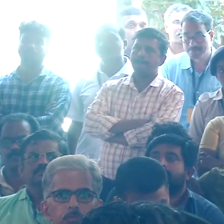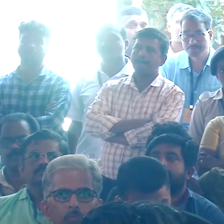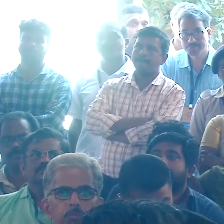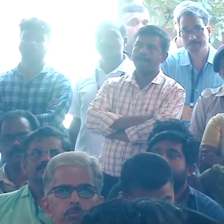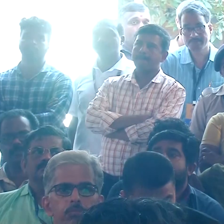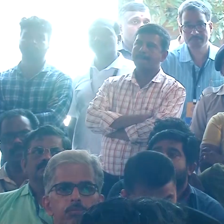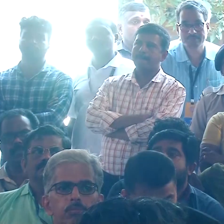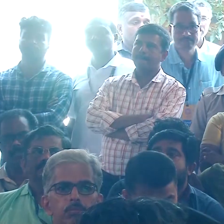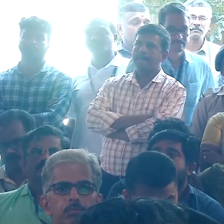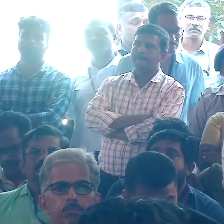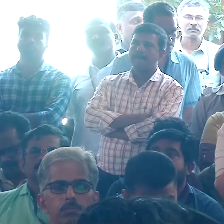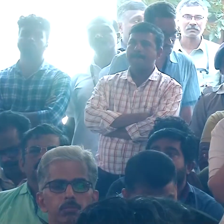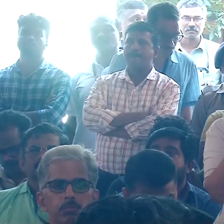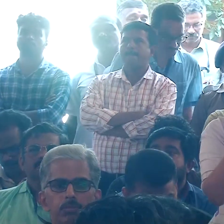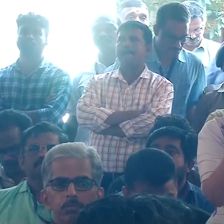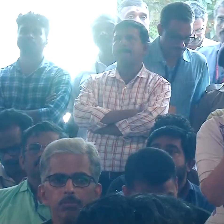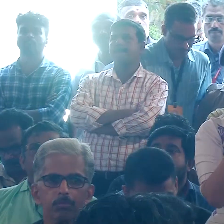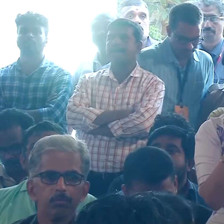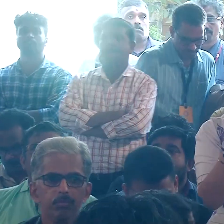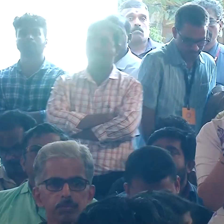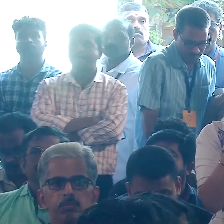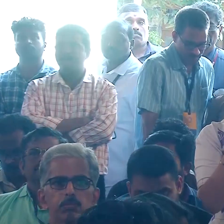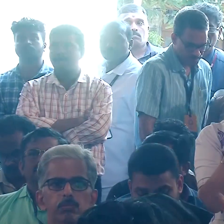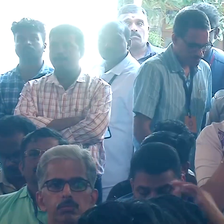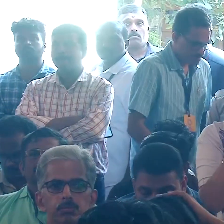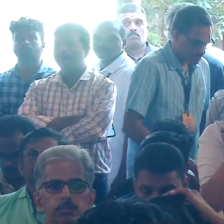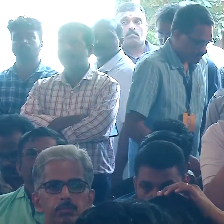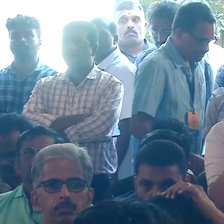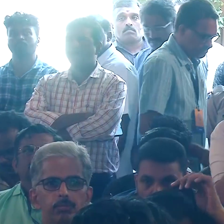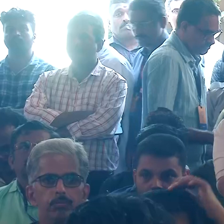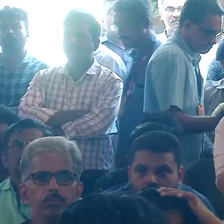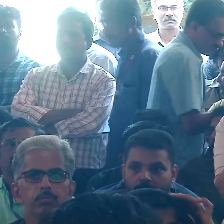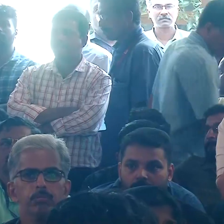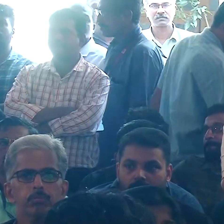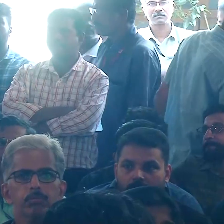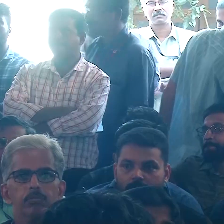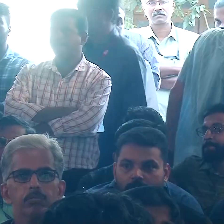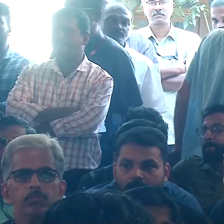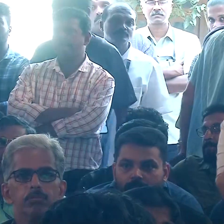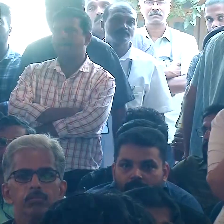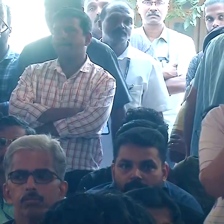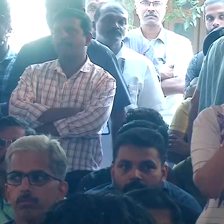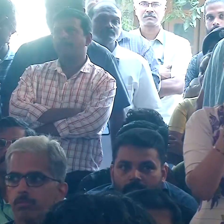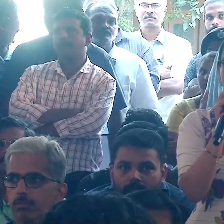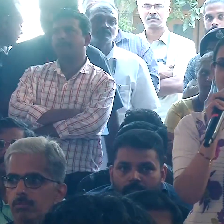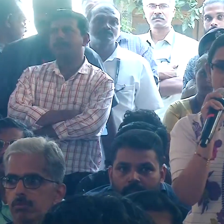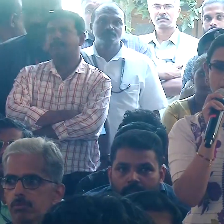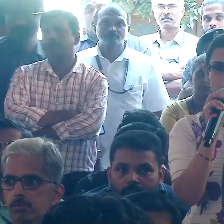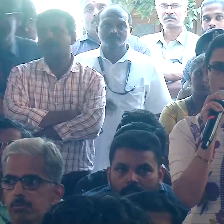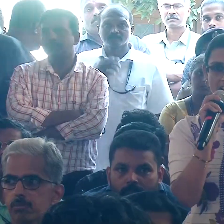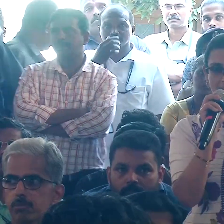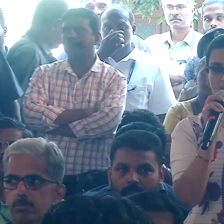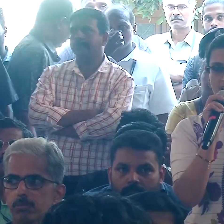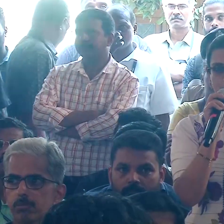my name is Kevia, and I'm pursuing research in labor security. So my question is actually, when